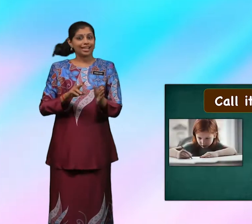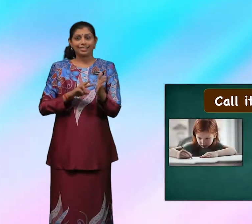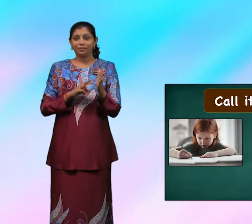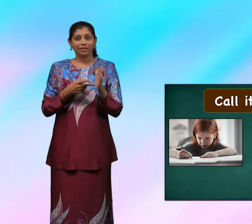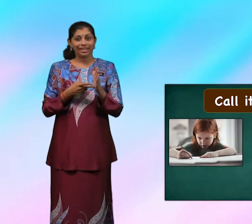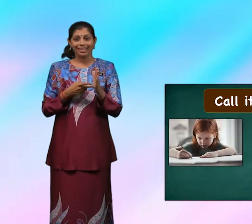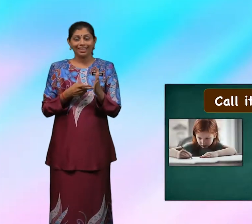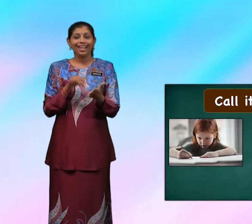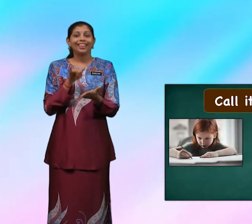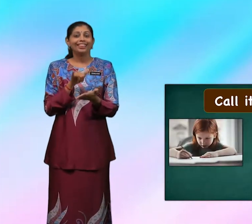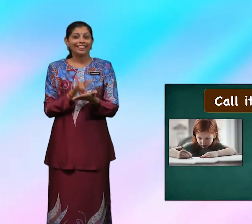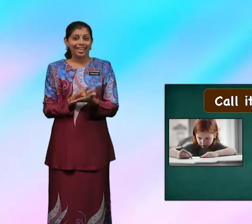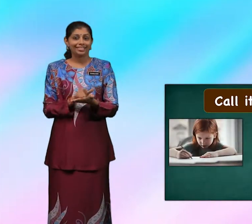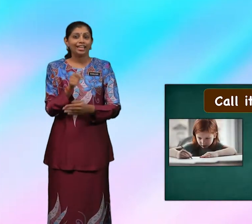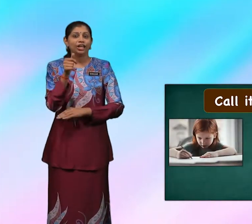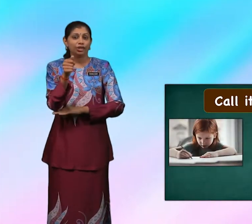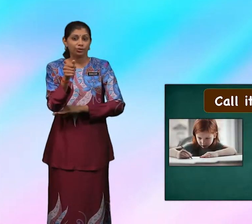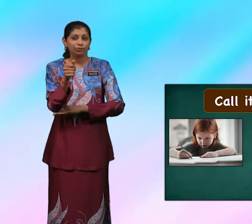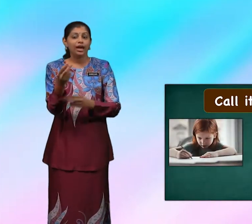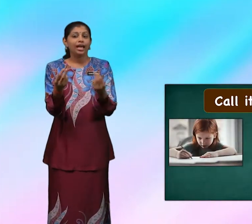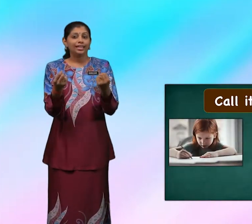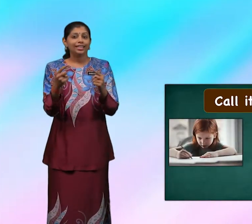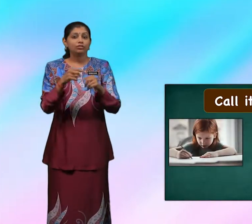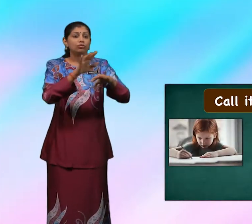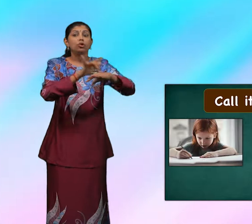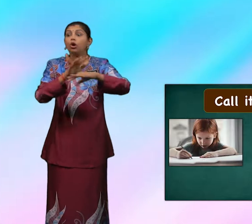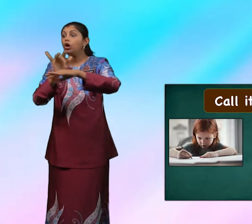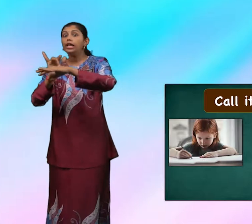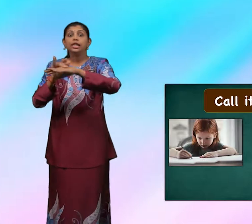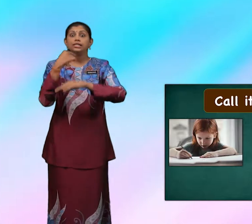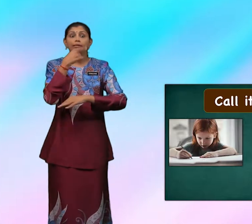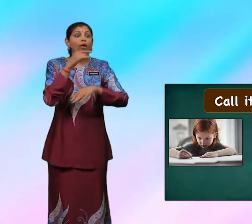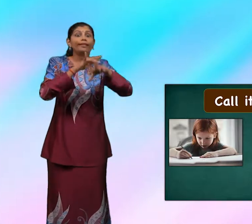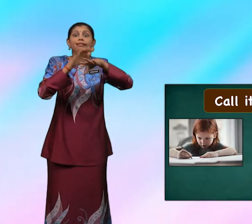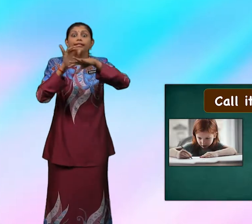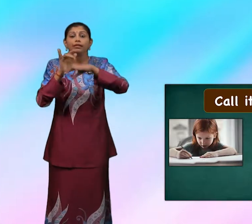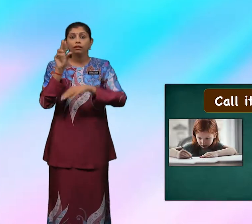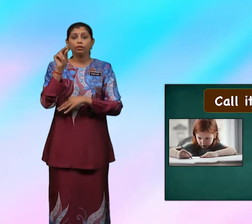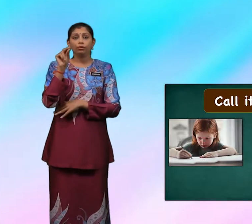doesn't mean that you need to call someone. No, no.